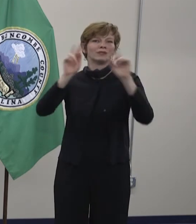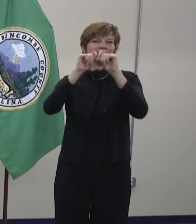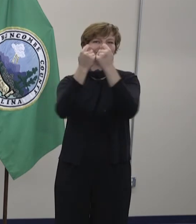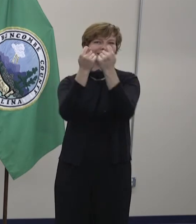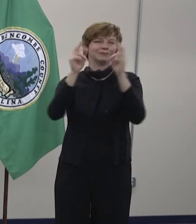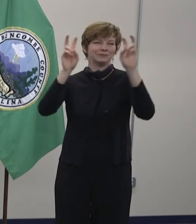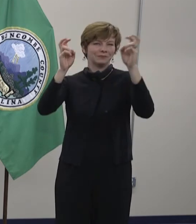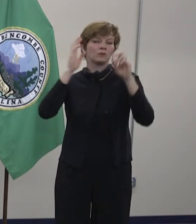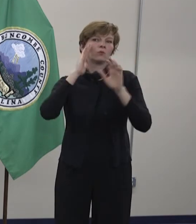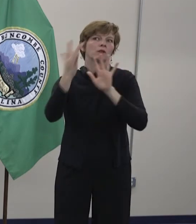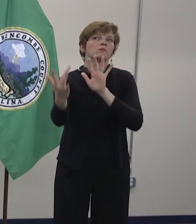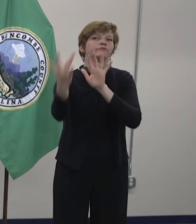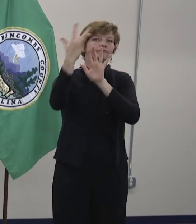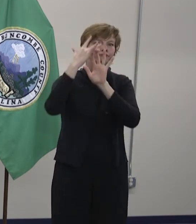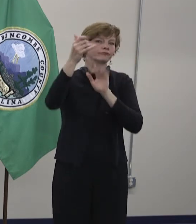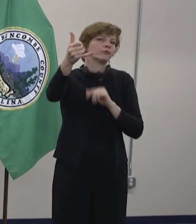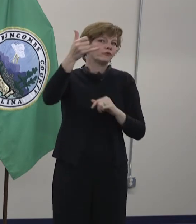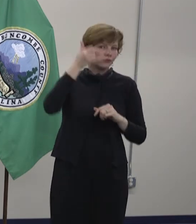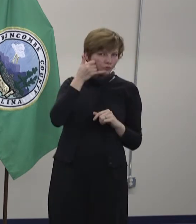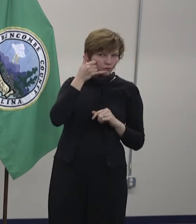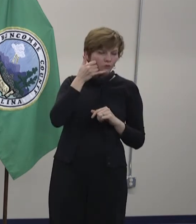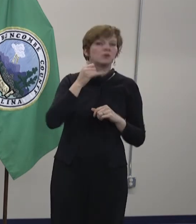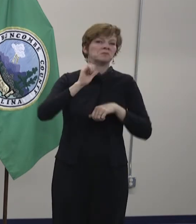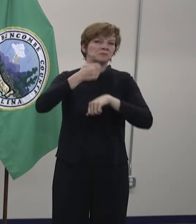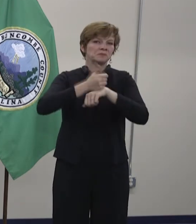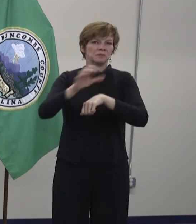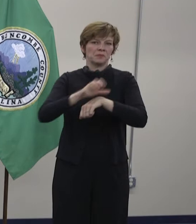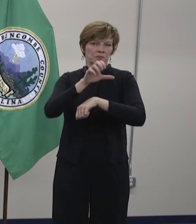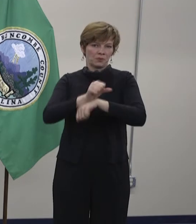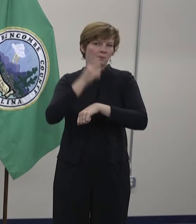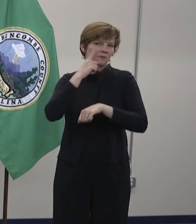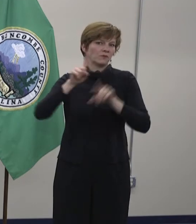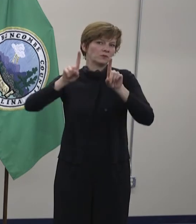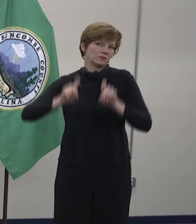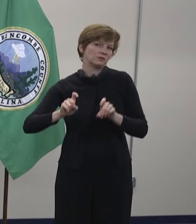over the phone to schedule a date and time for testing.